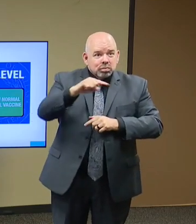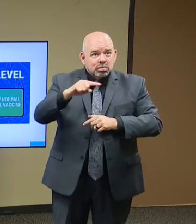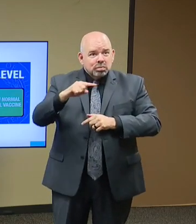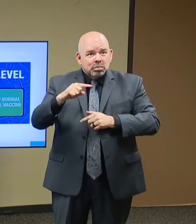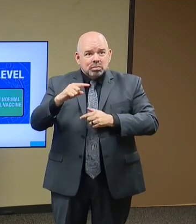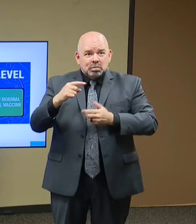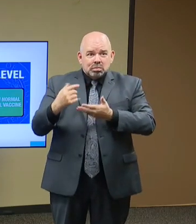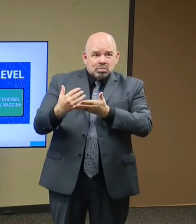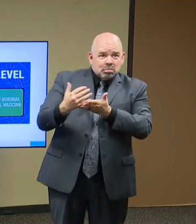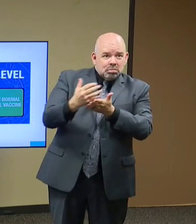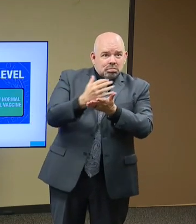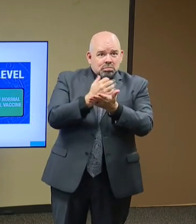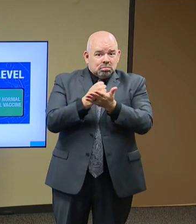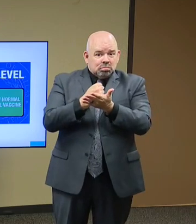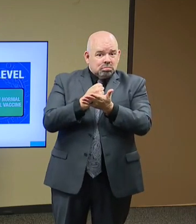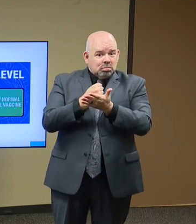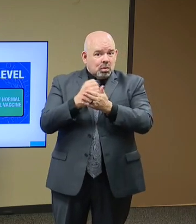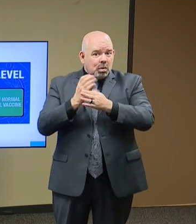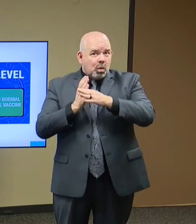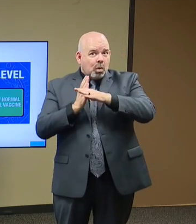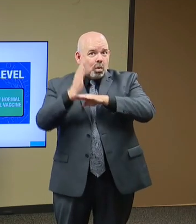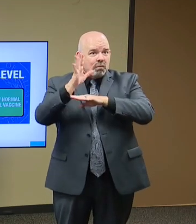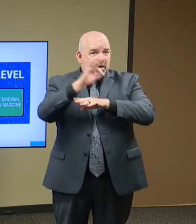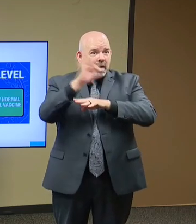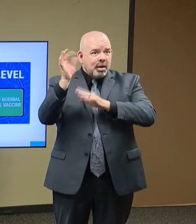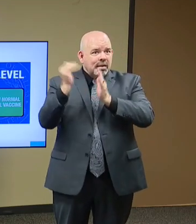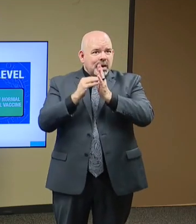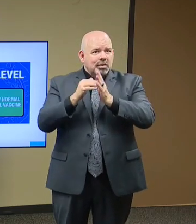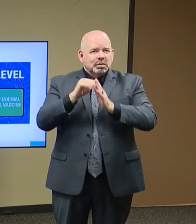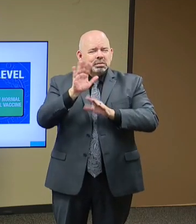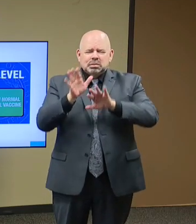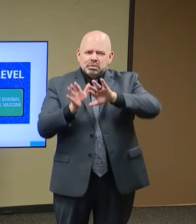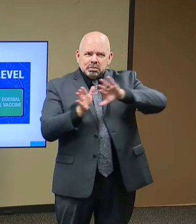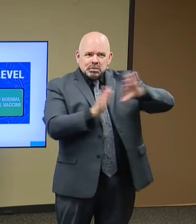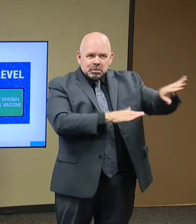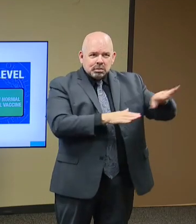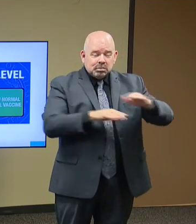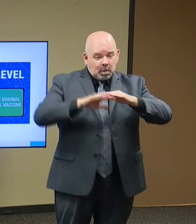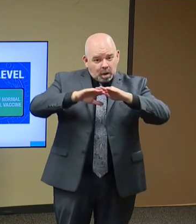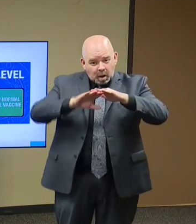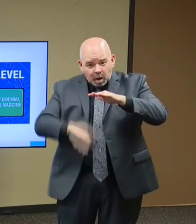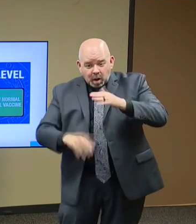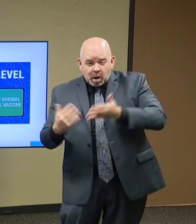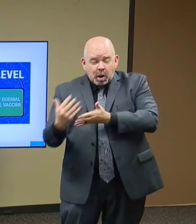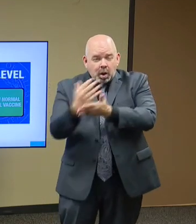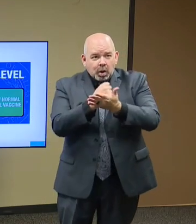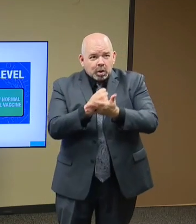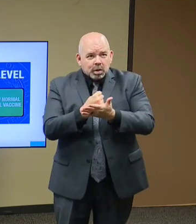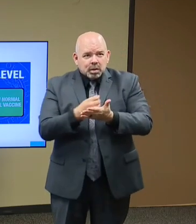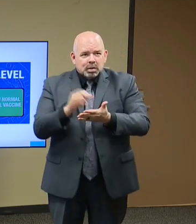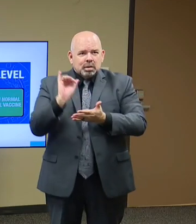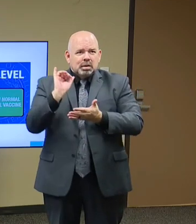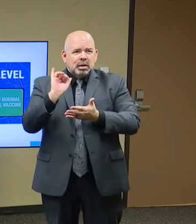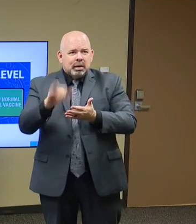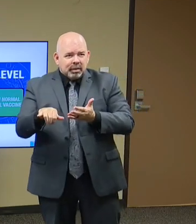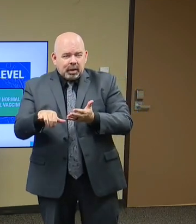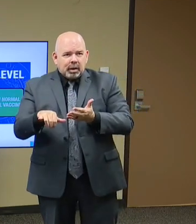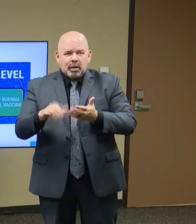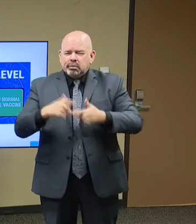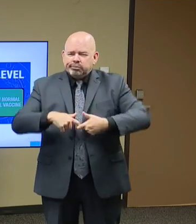at $198,000 for joint filers. There are certain things that you need to do. By the way, if